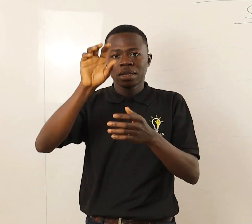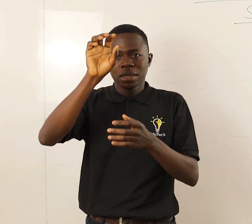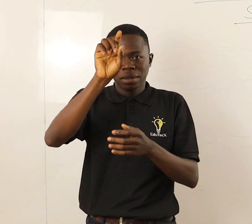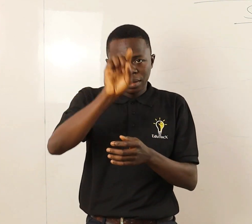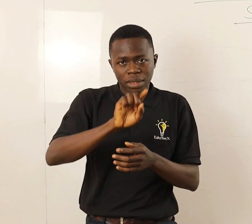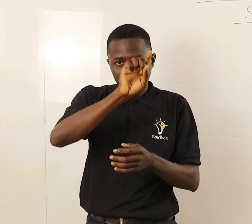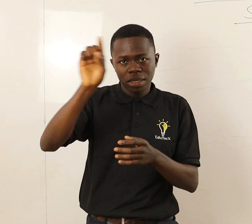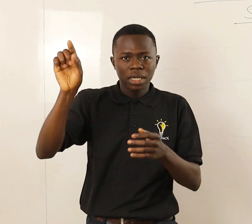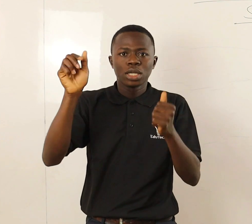multiplication of sets.